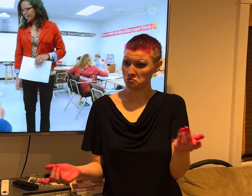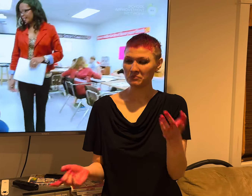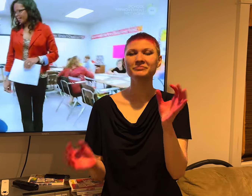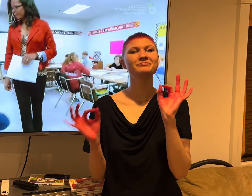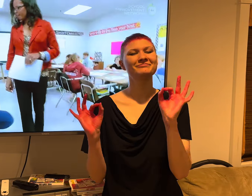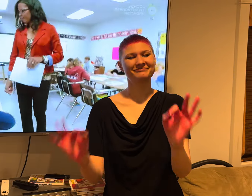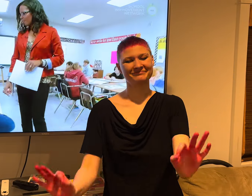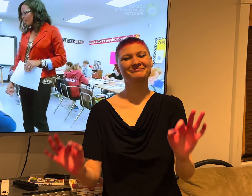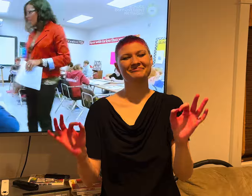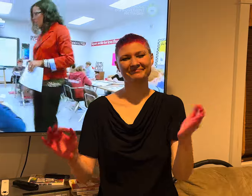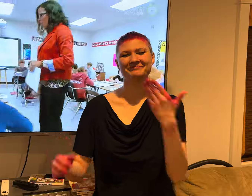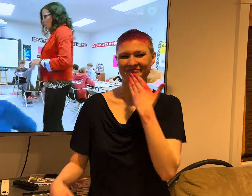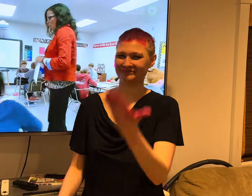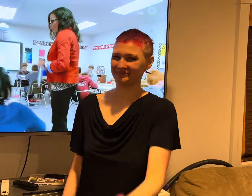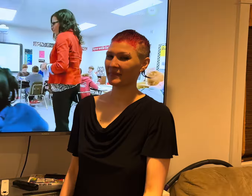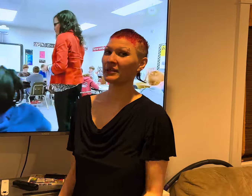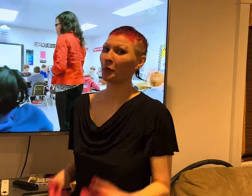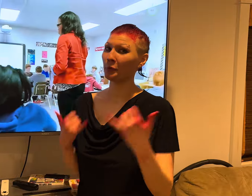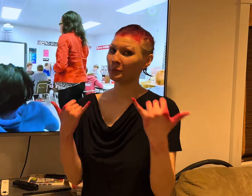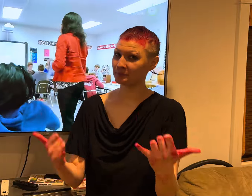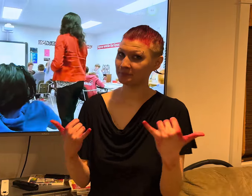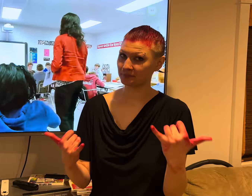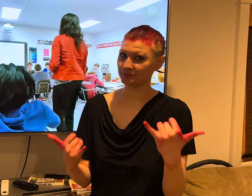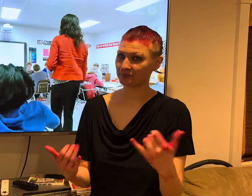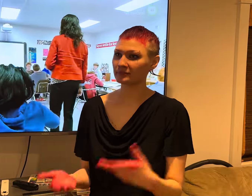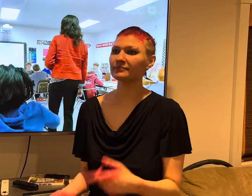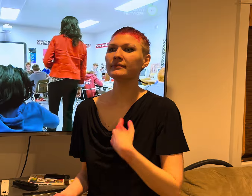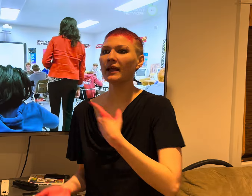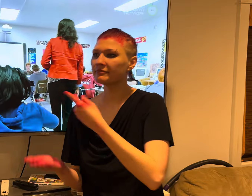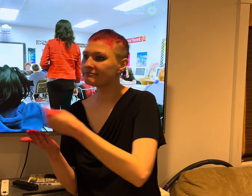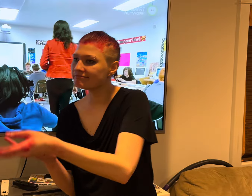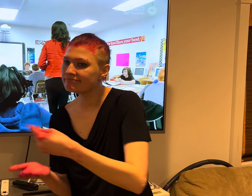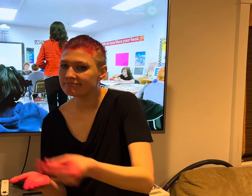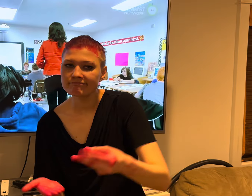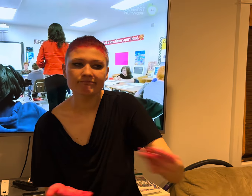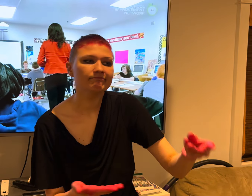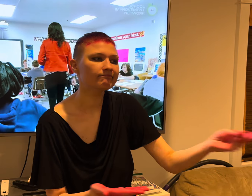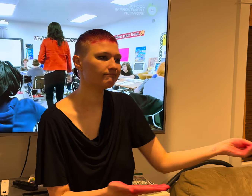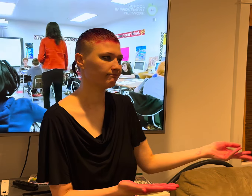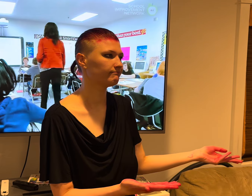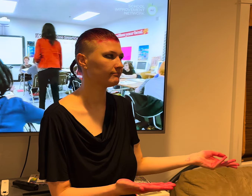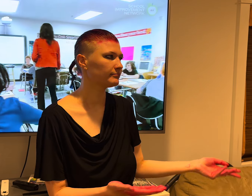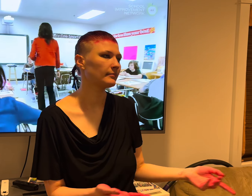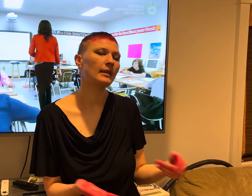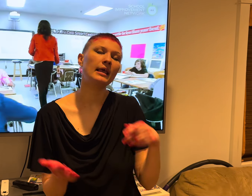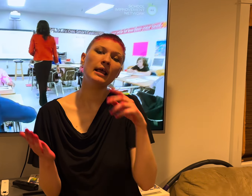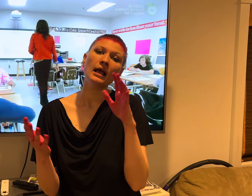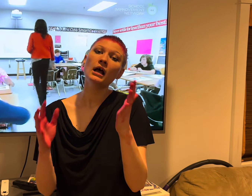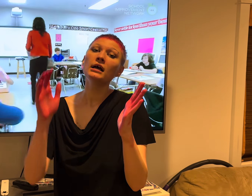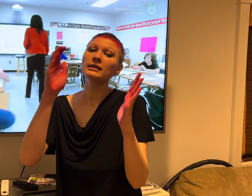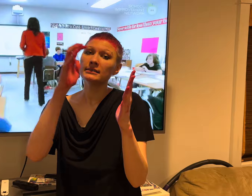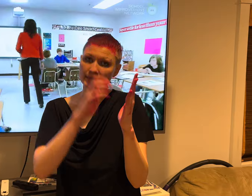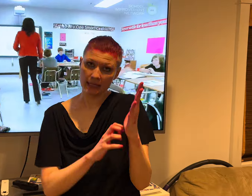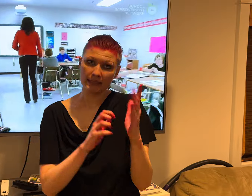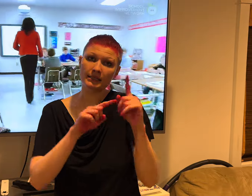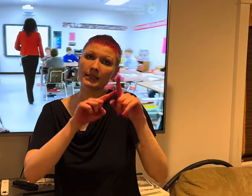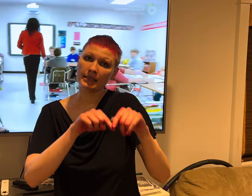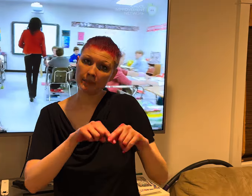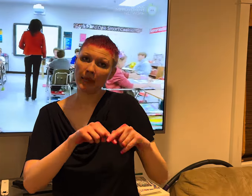desk are a few text-dependent questions. If you don't have a text-dependent